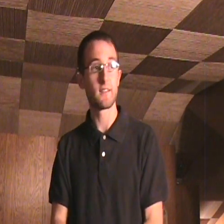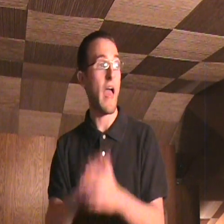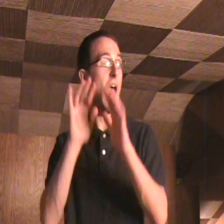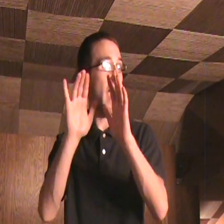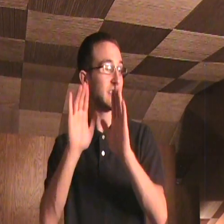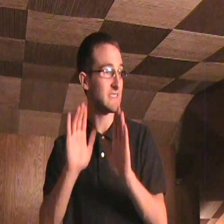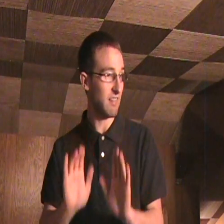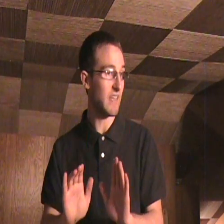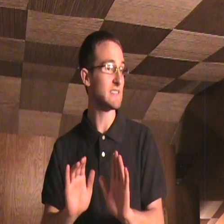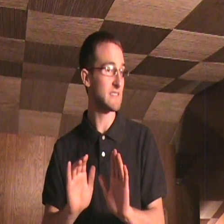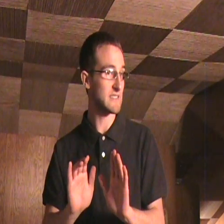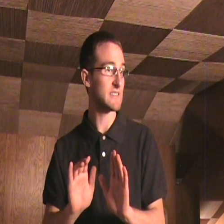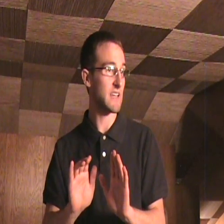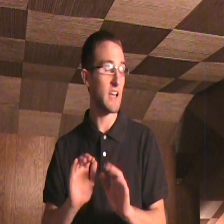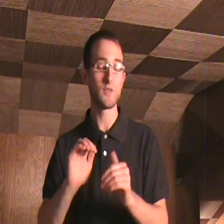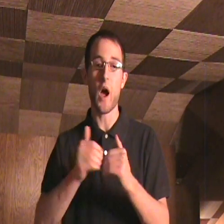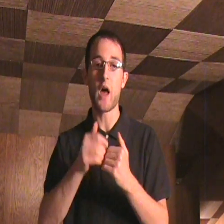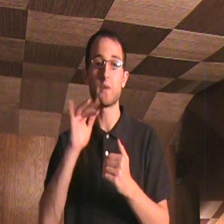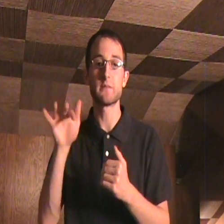Excellent. How do we spell walking?